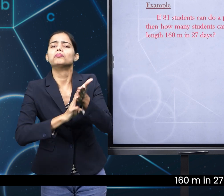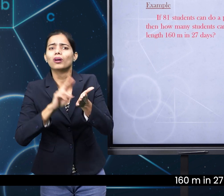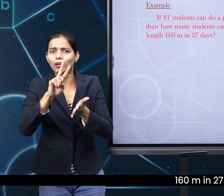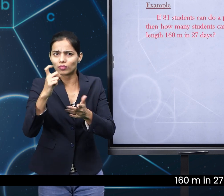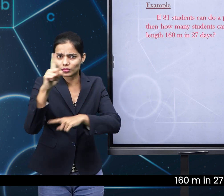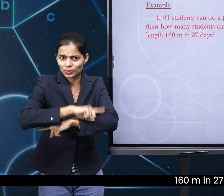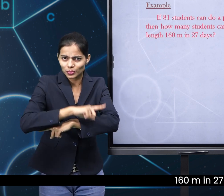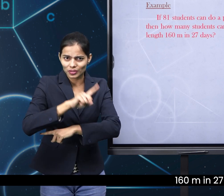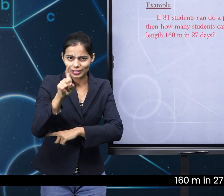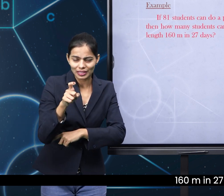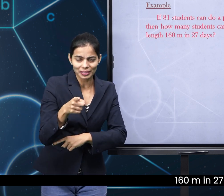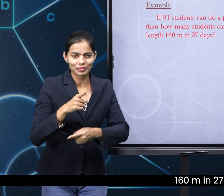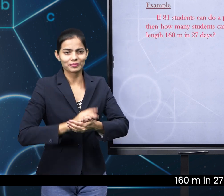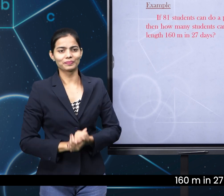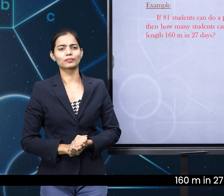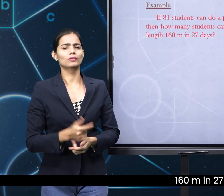27 days?